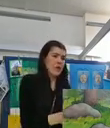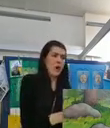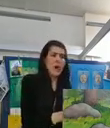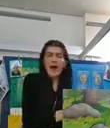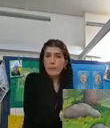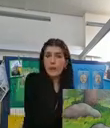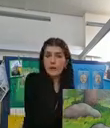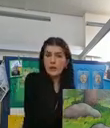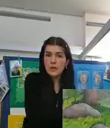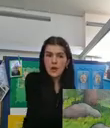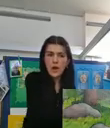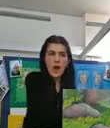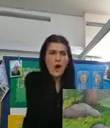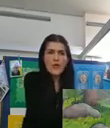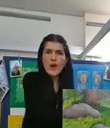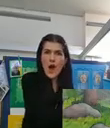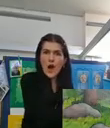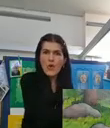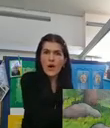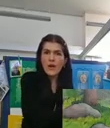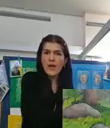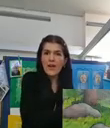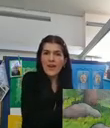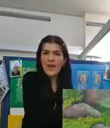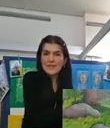"Oh, help! Oh, no! It's a